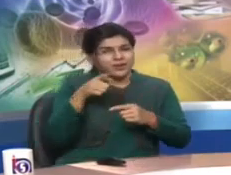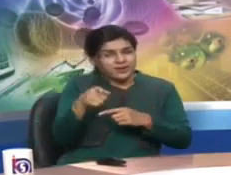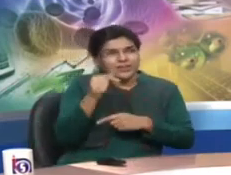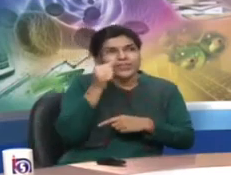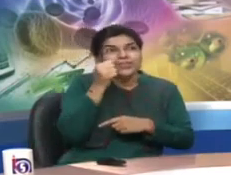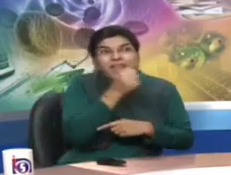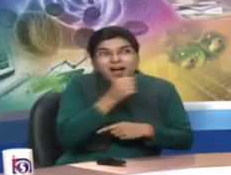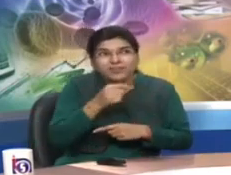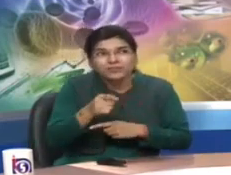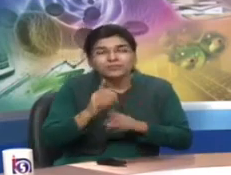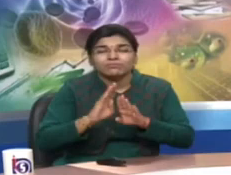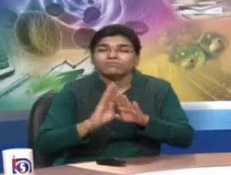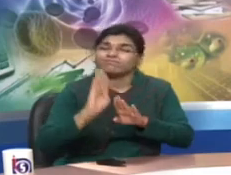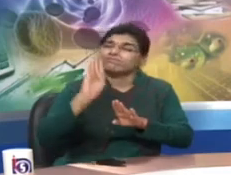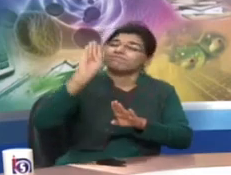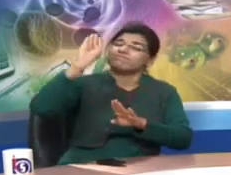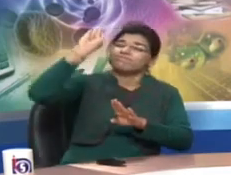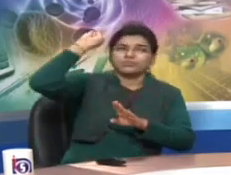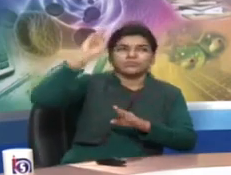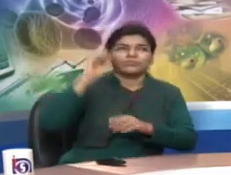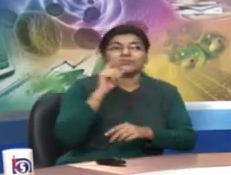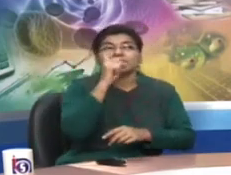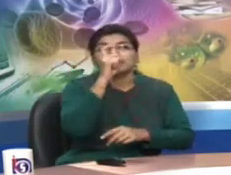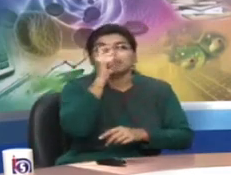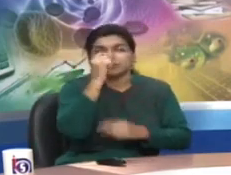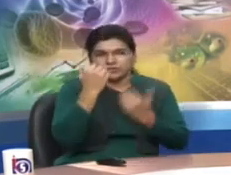Because the son feels that he